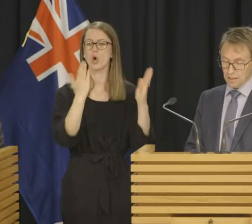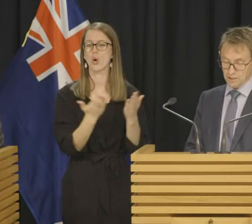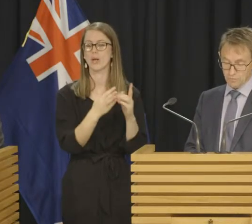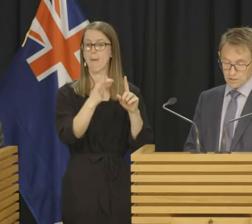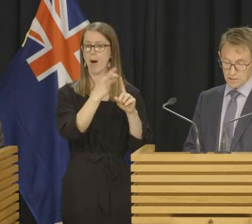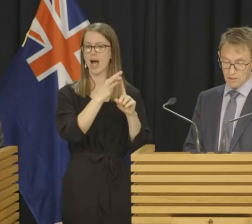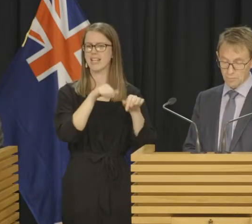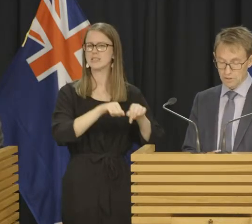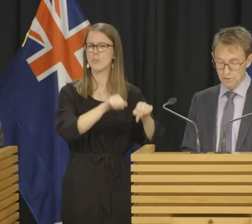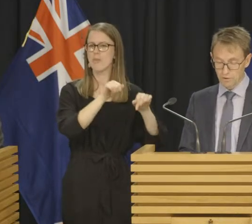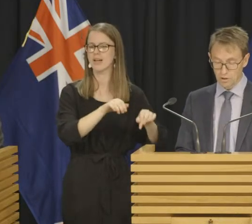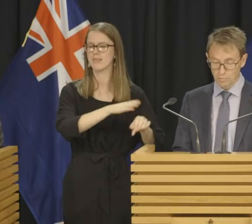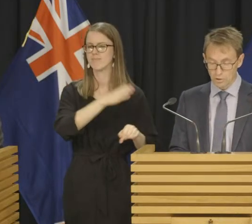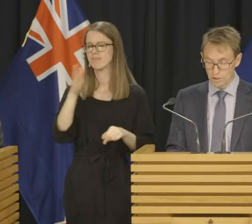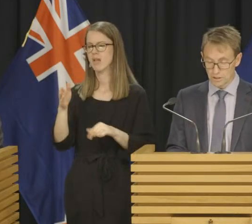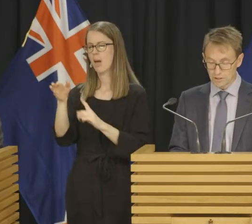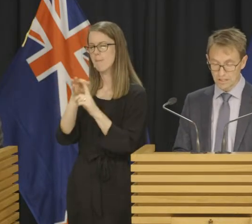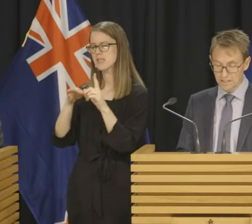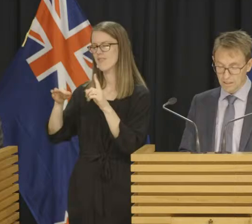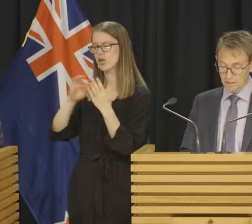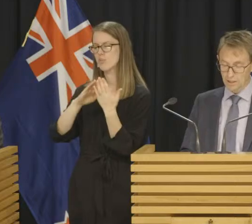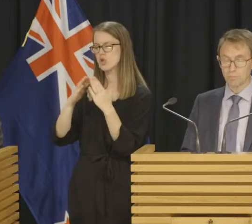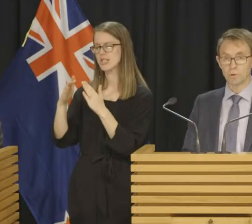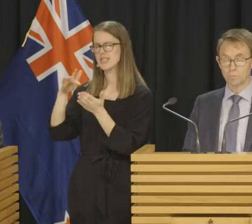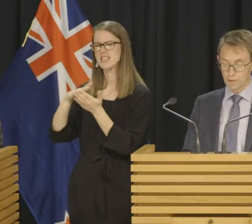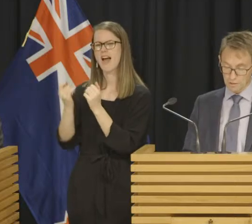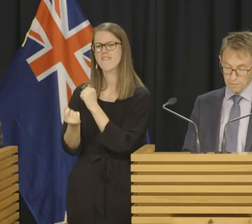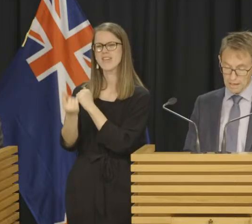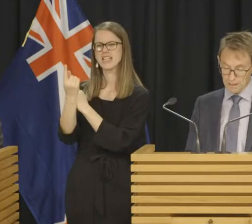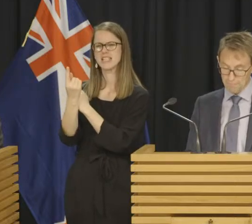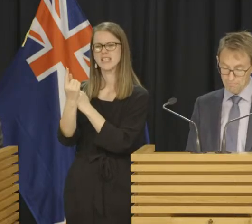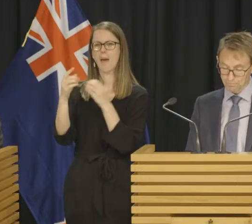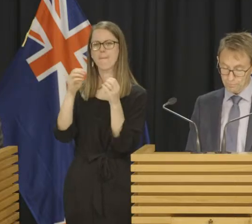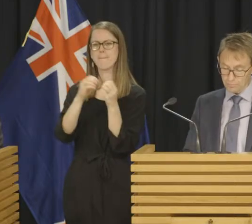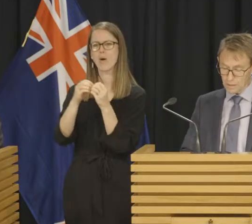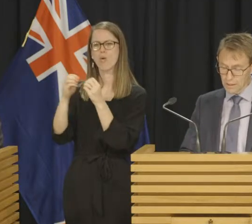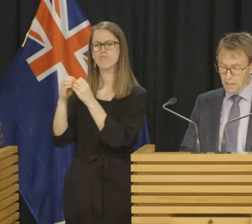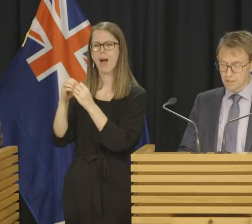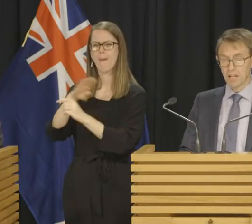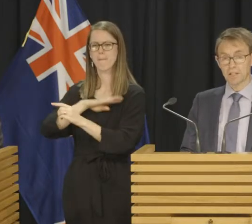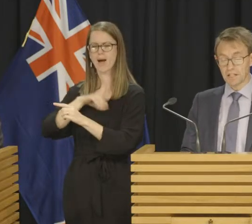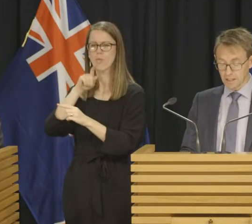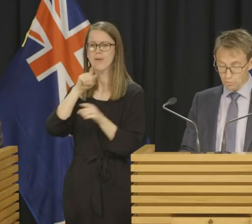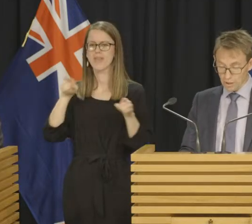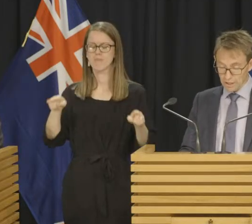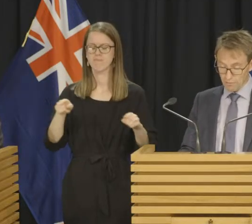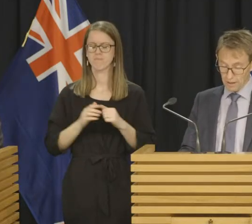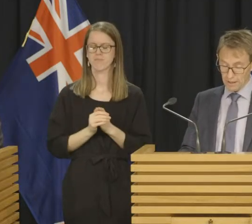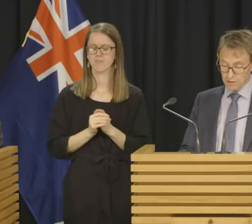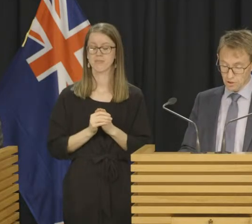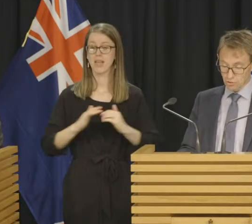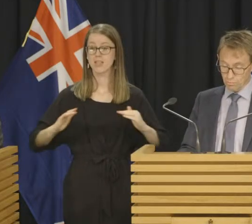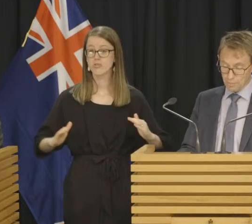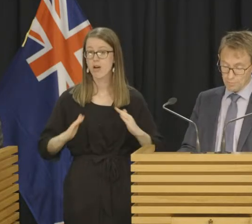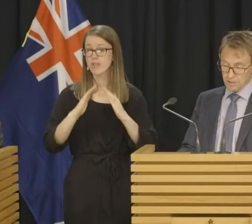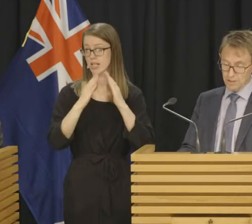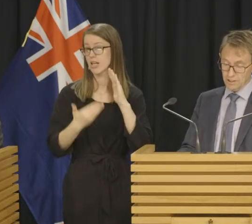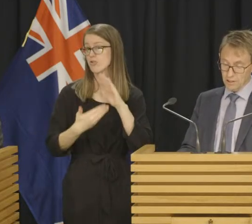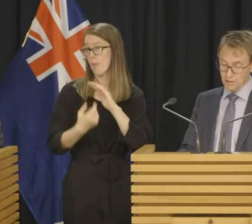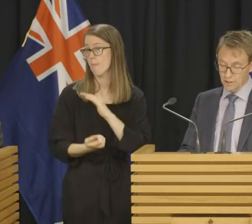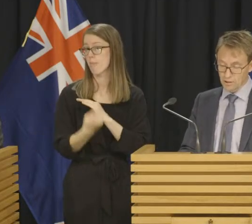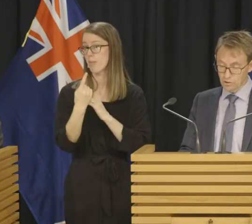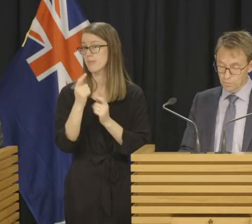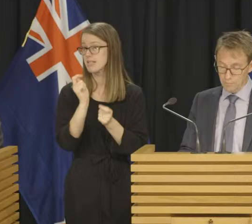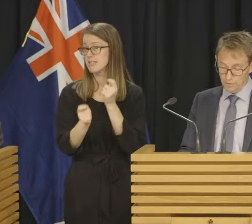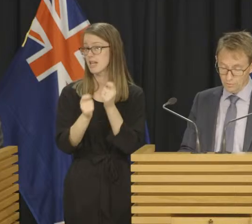other at an event at the Pacifica Community Centre at Bill Brown Park. Taranaki will have an additional pop-up